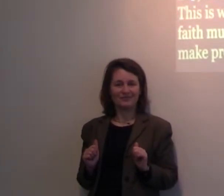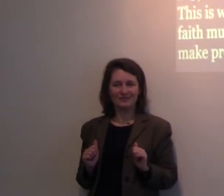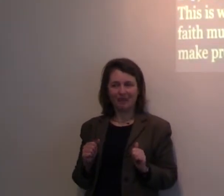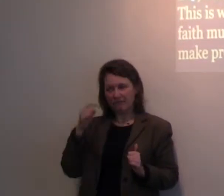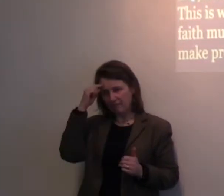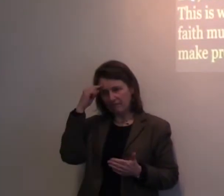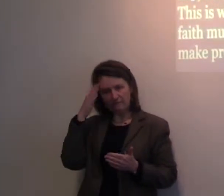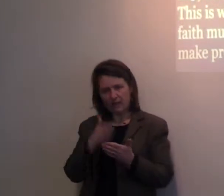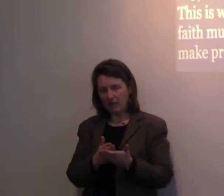growing.